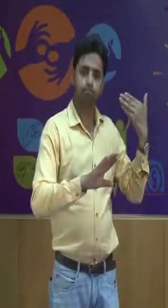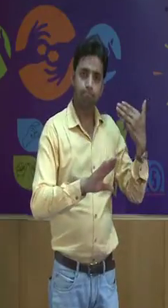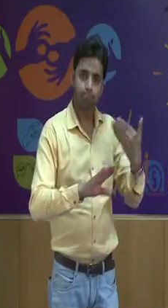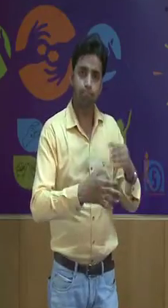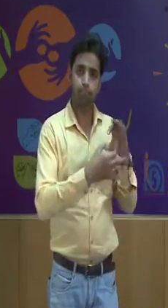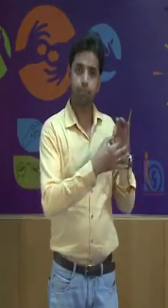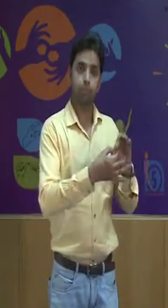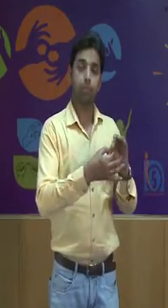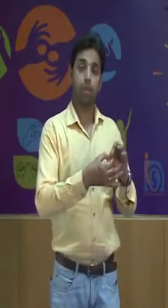medieval